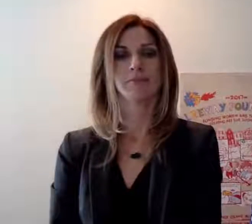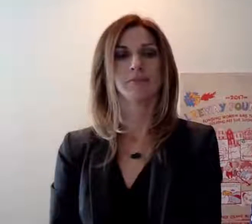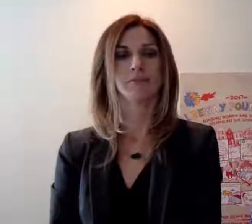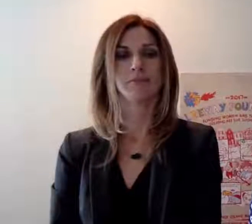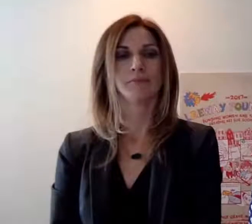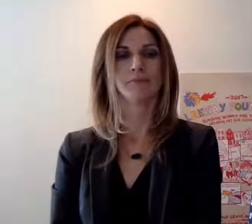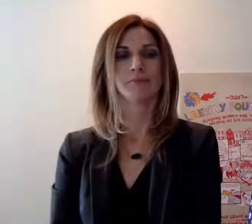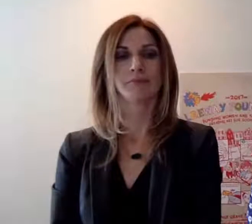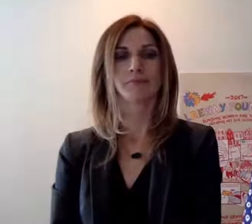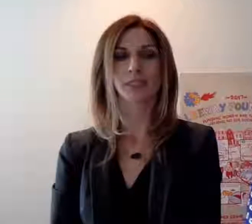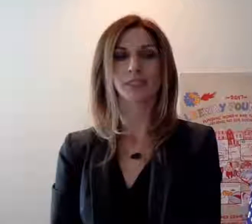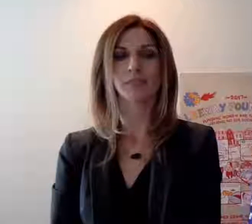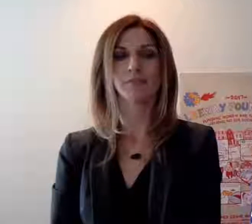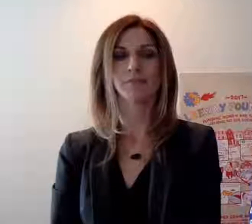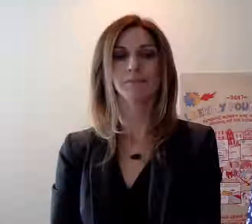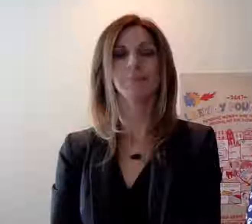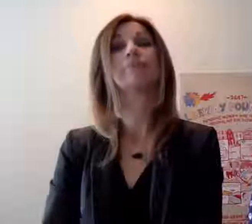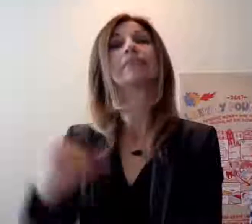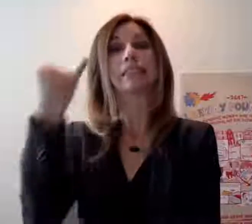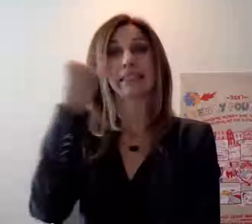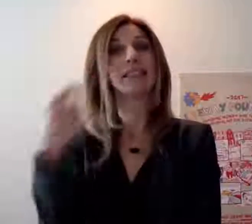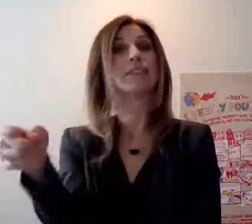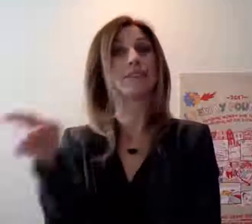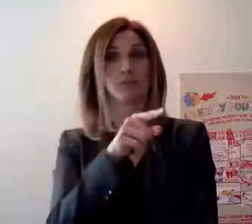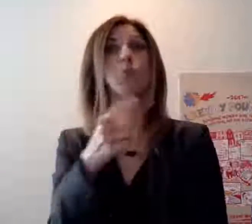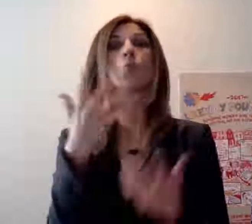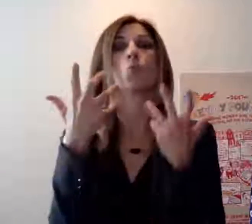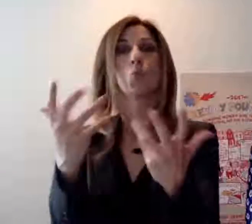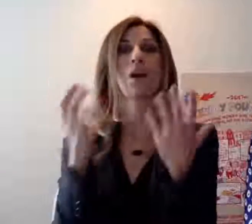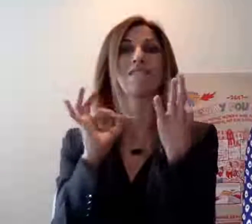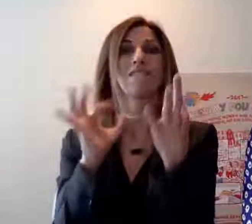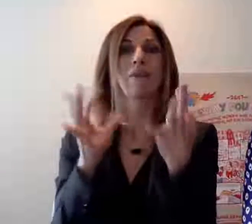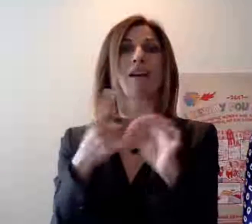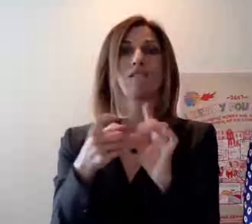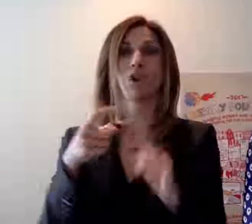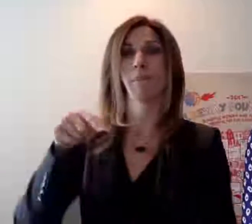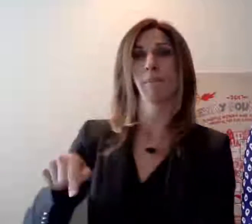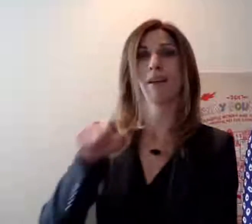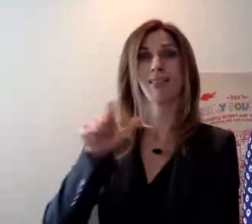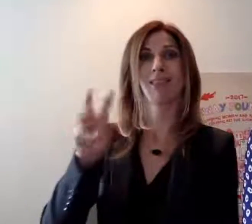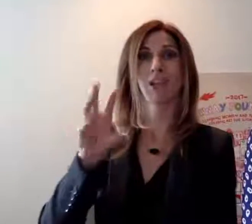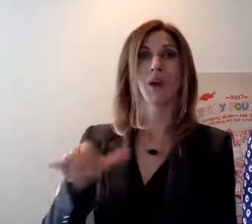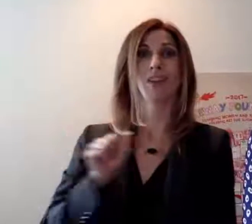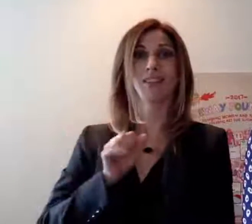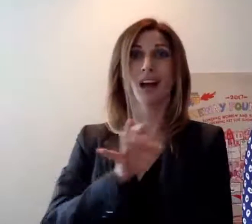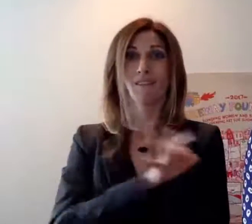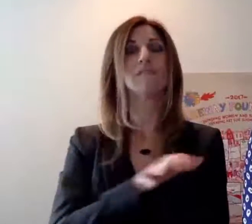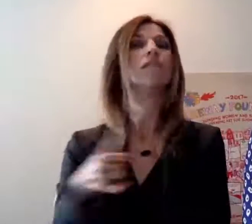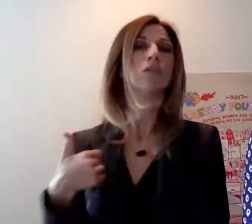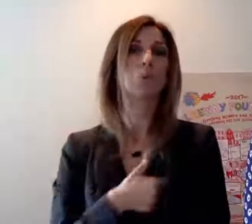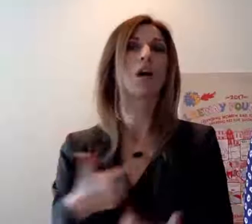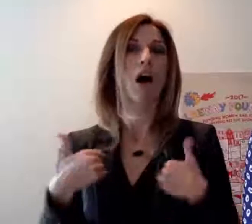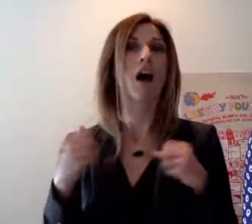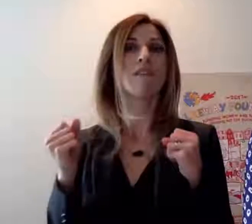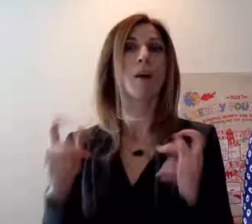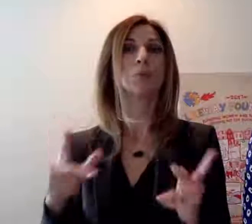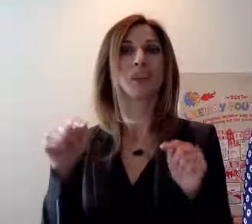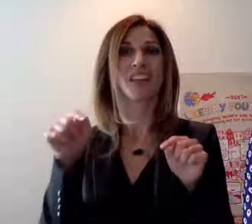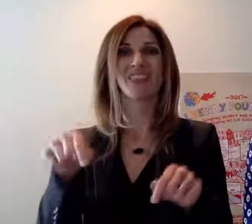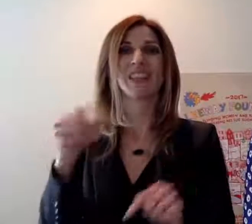If you would like to receive feedback from a Leeway staff member, there's actually an opportunity this